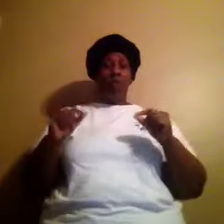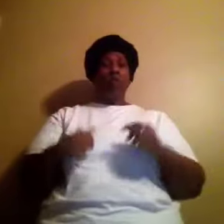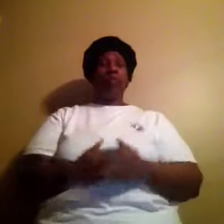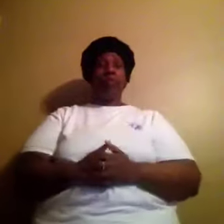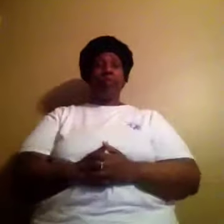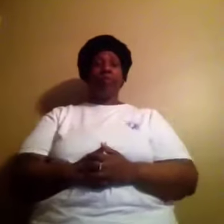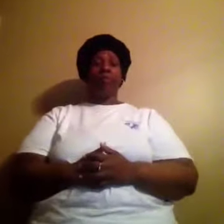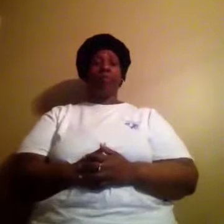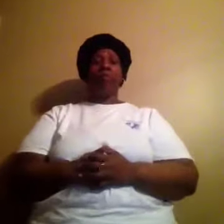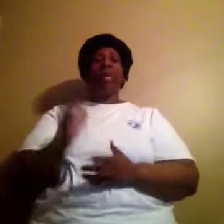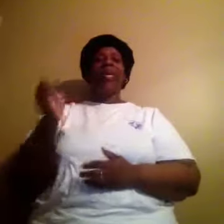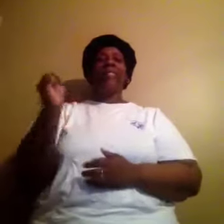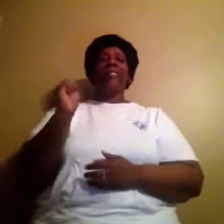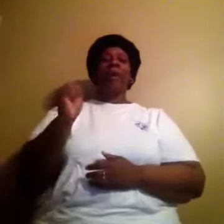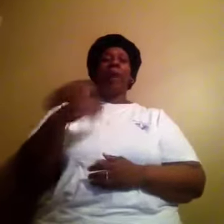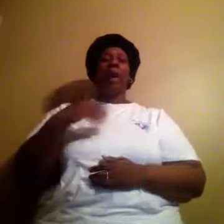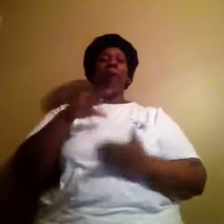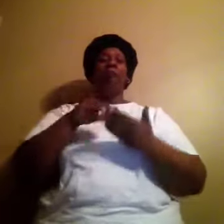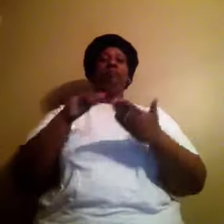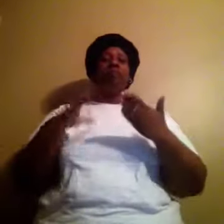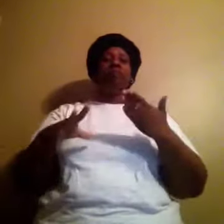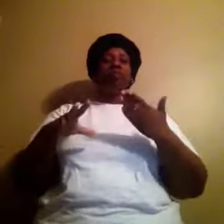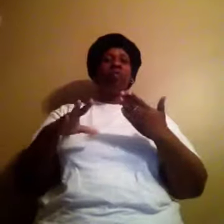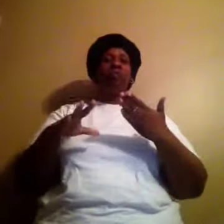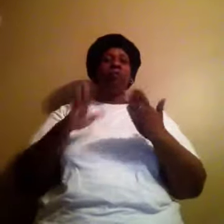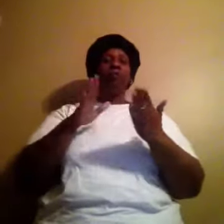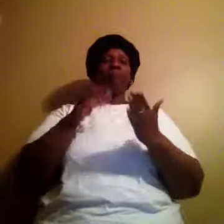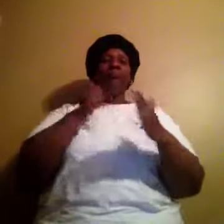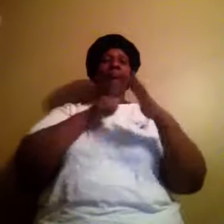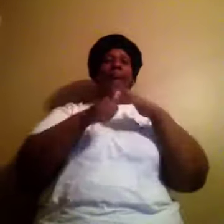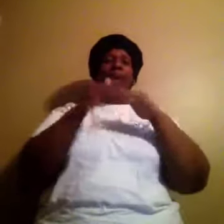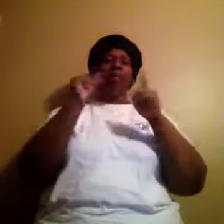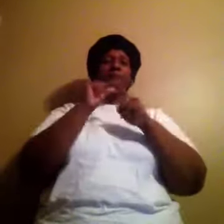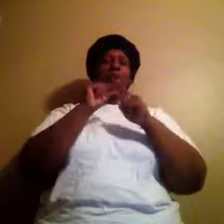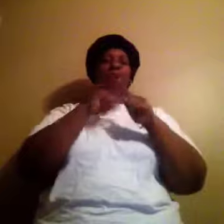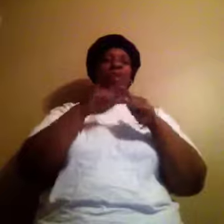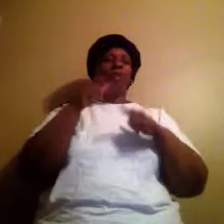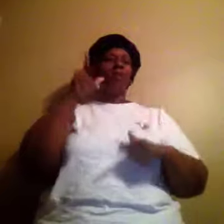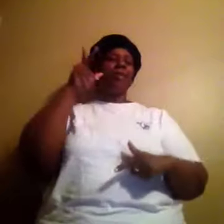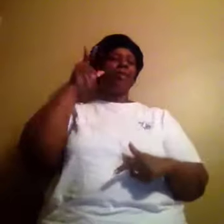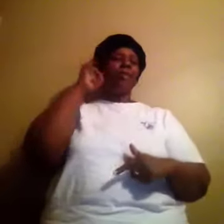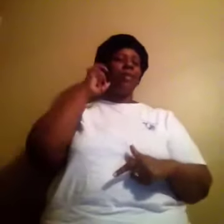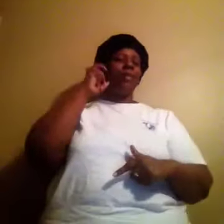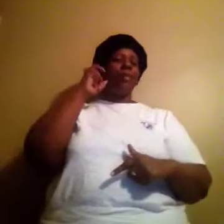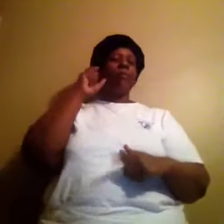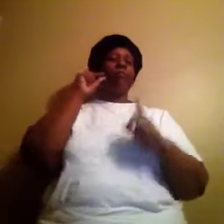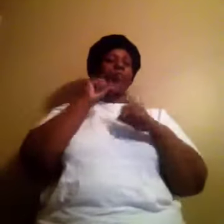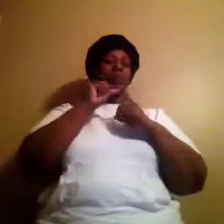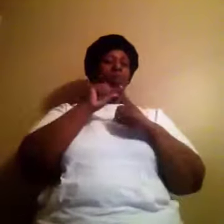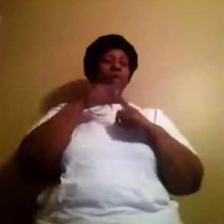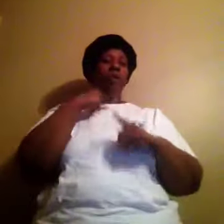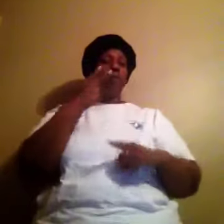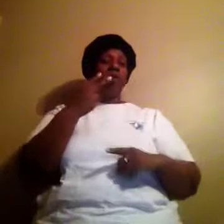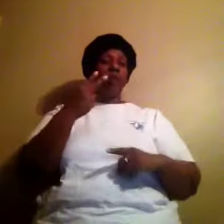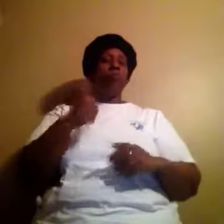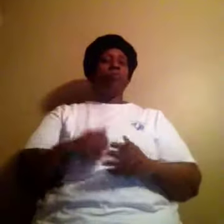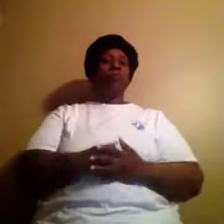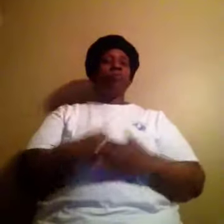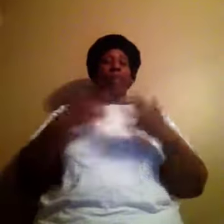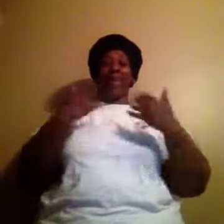has students cover the words on the page and listen to the pronunciation. So you listen to them once. We're now going to